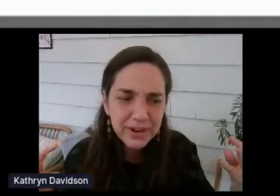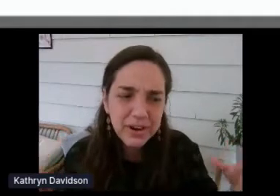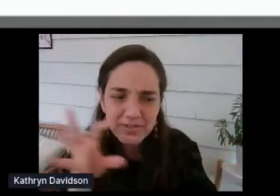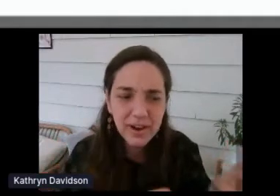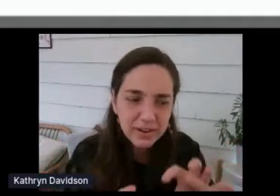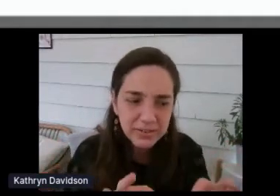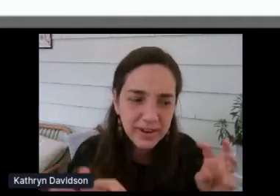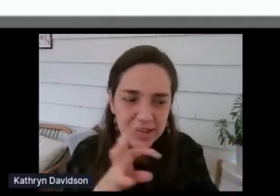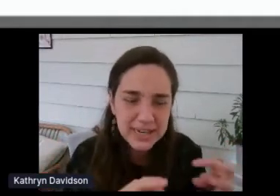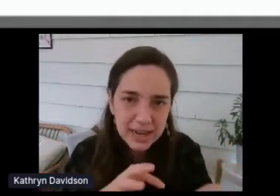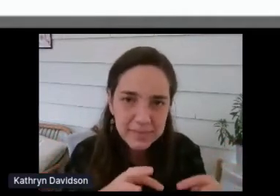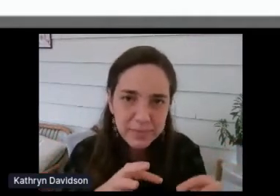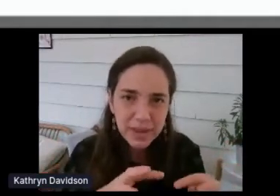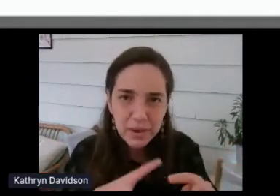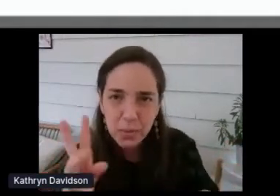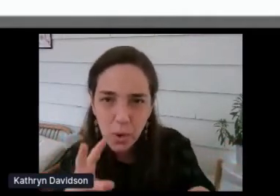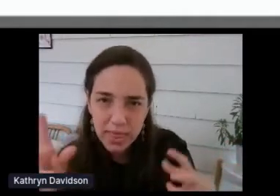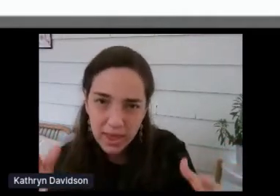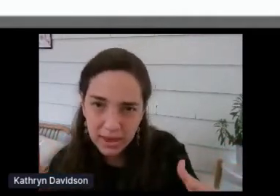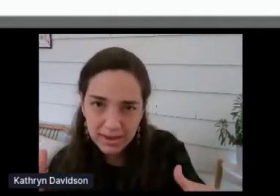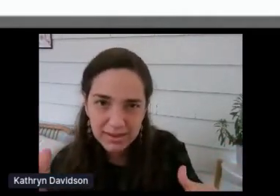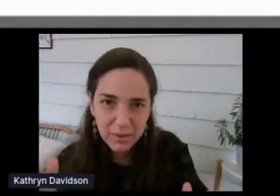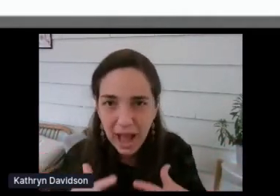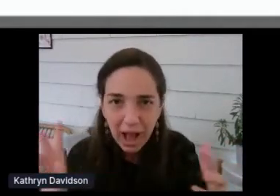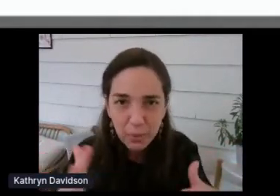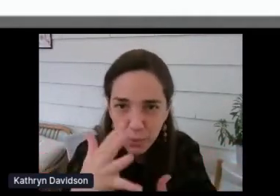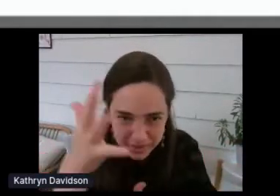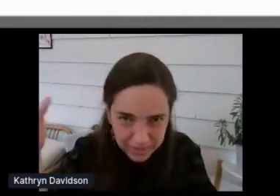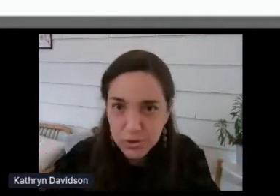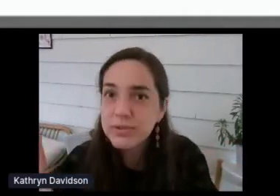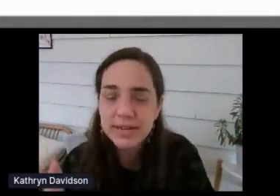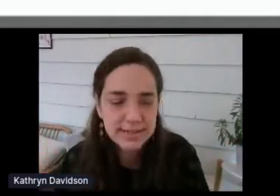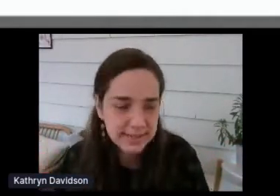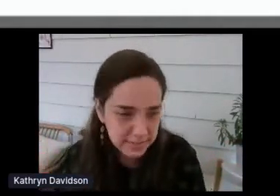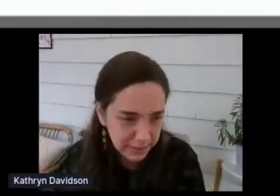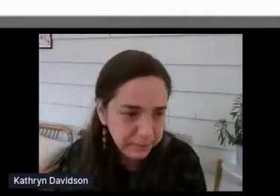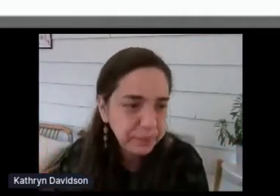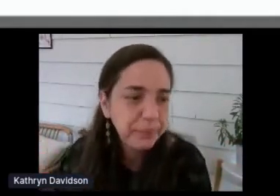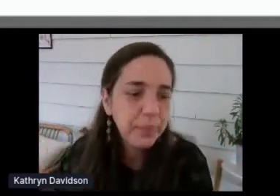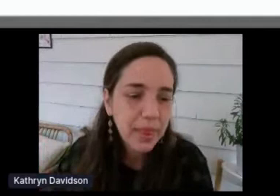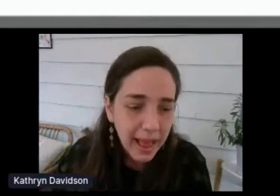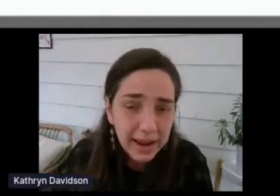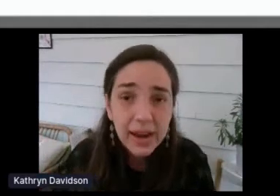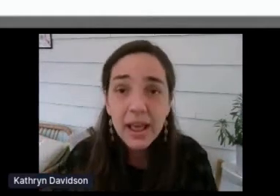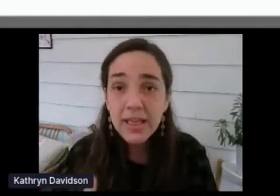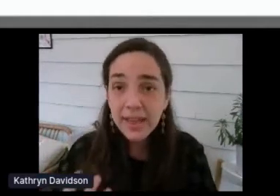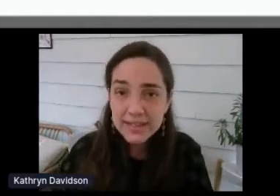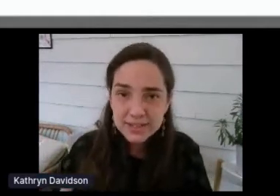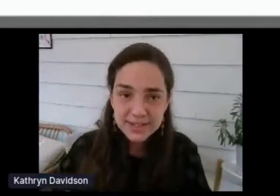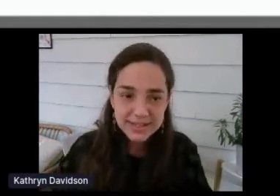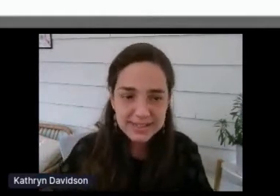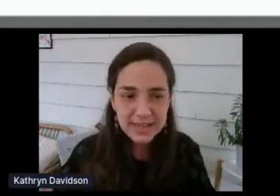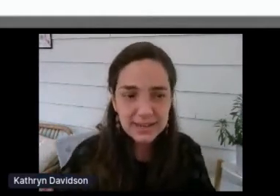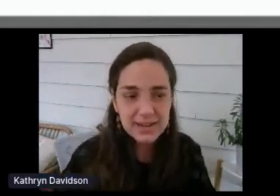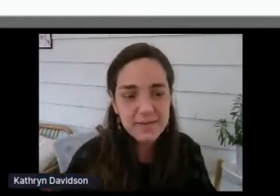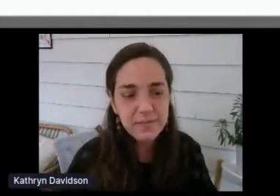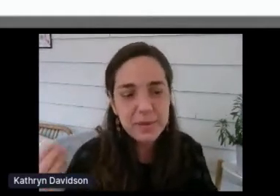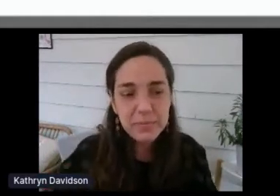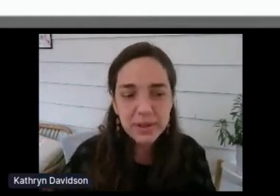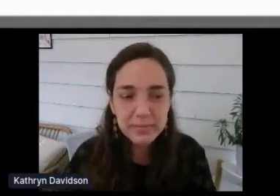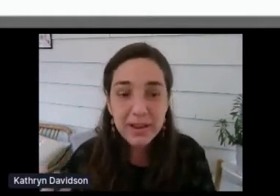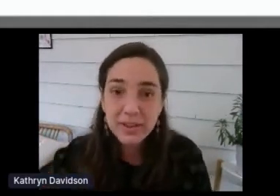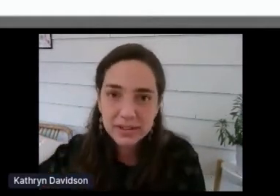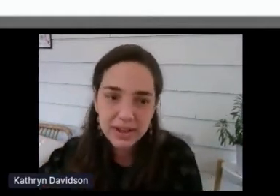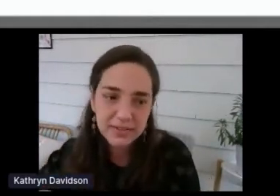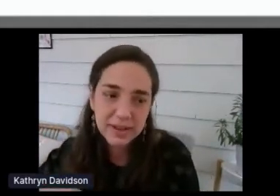do we figure out in finite time what new sentences mean? And the answer to this that